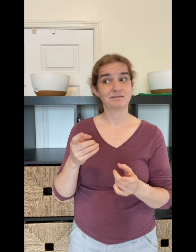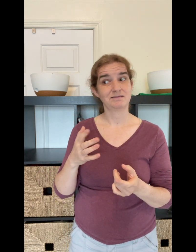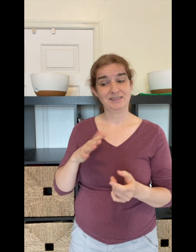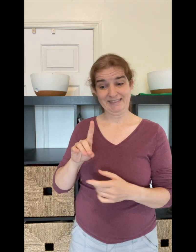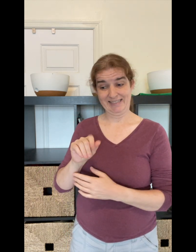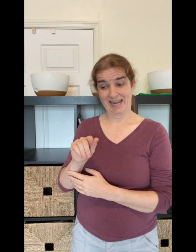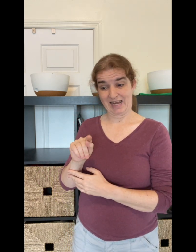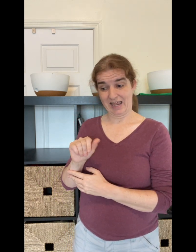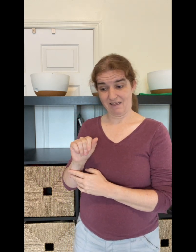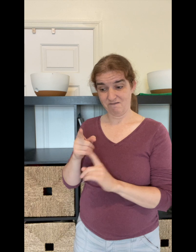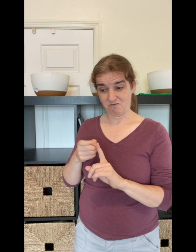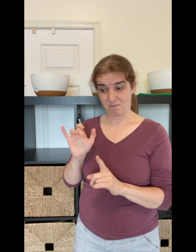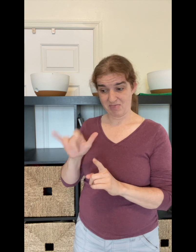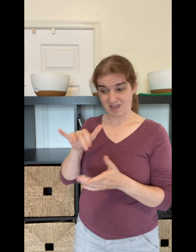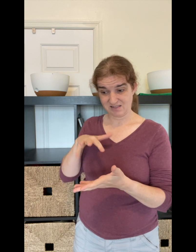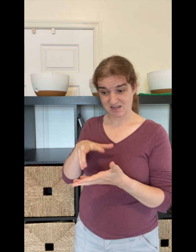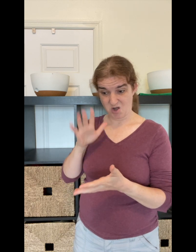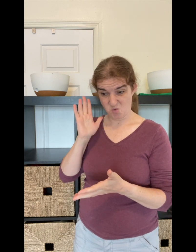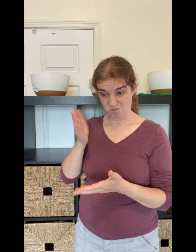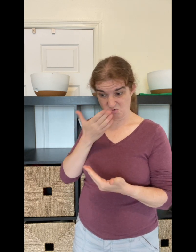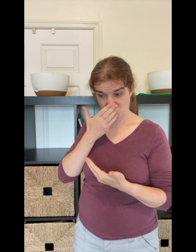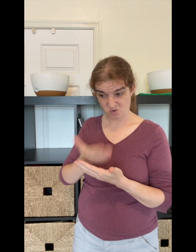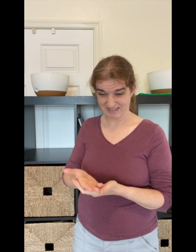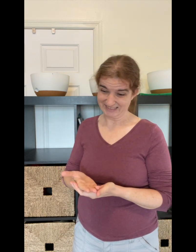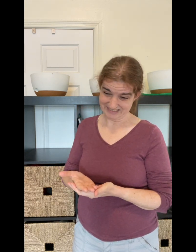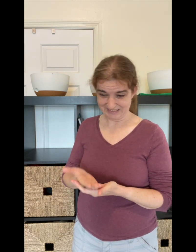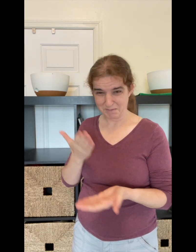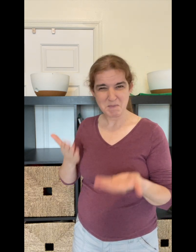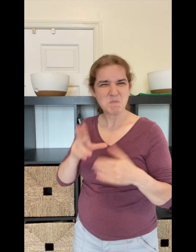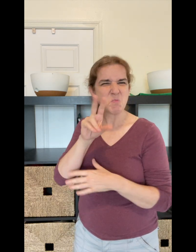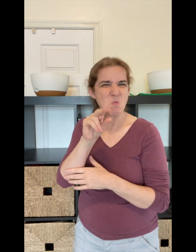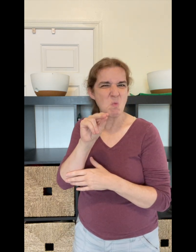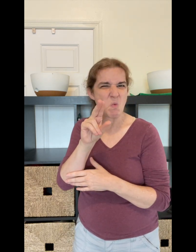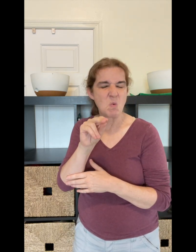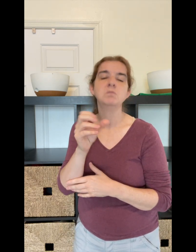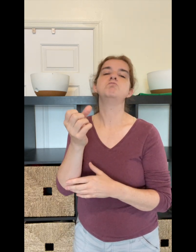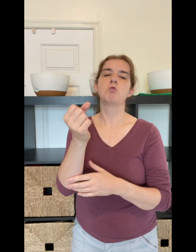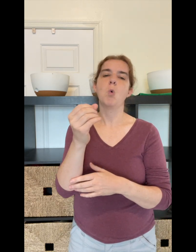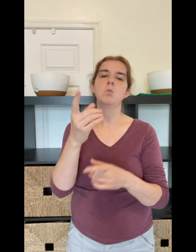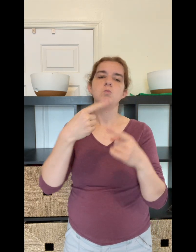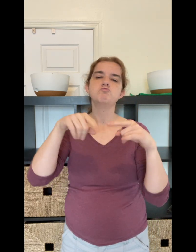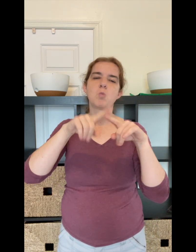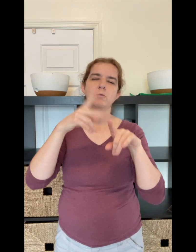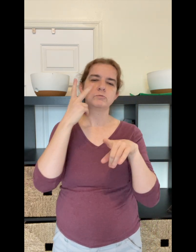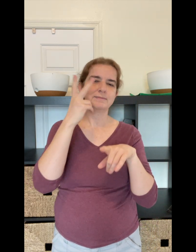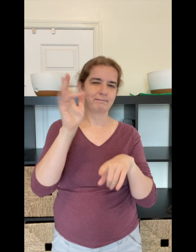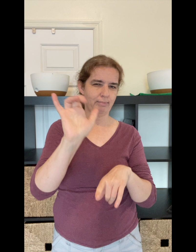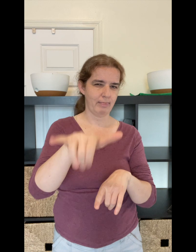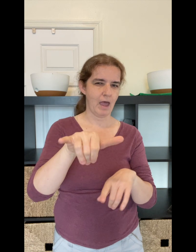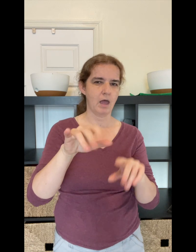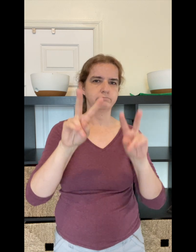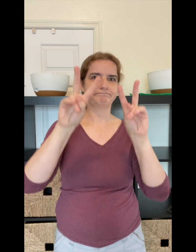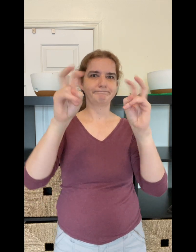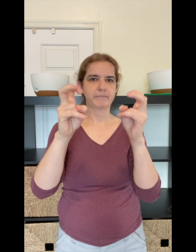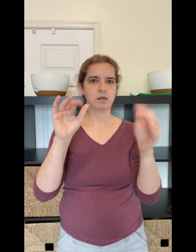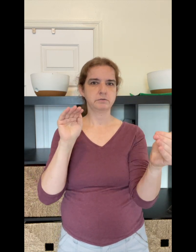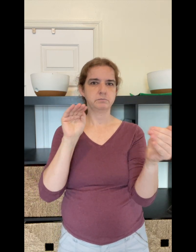can study it, but that data from that study, would that be good data? Maybe not. So when I see